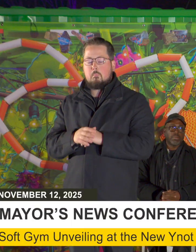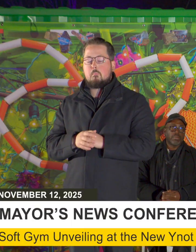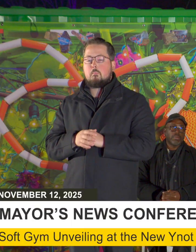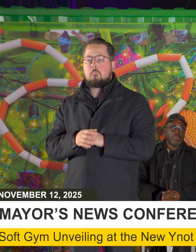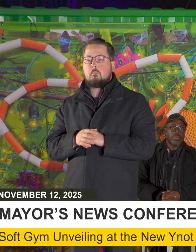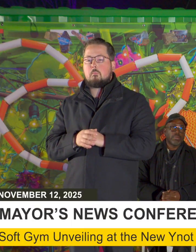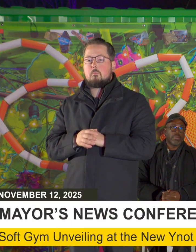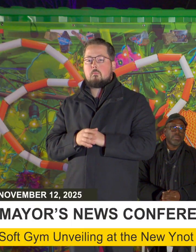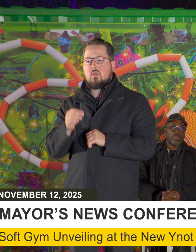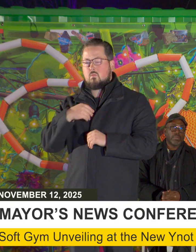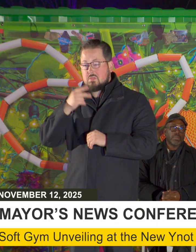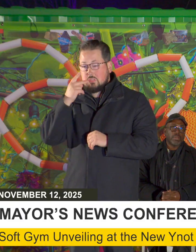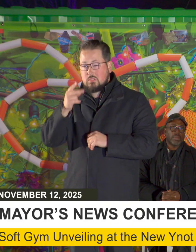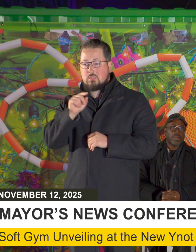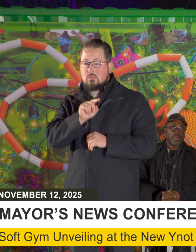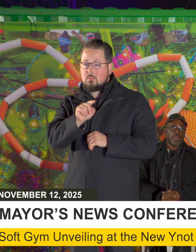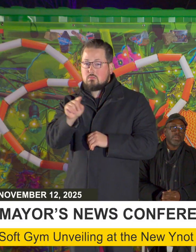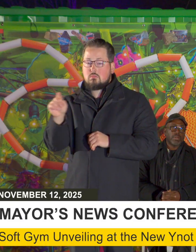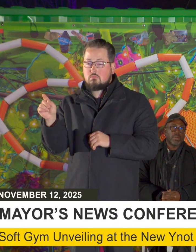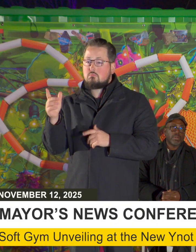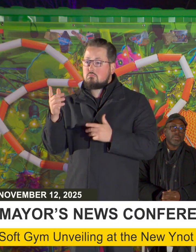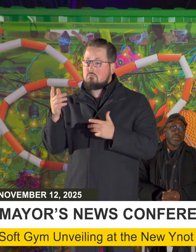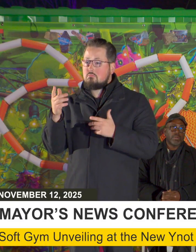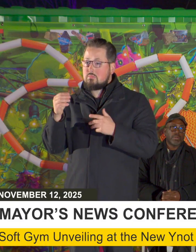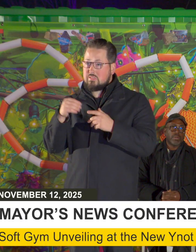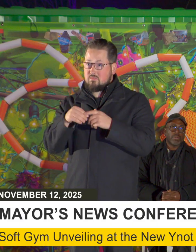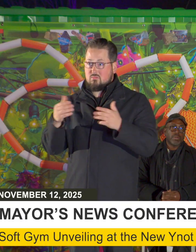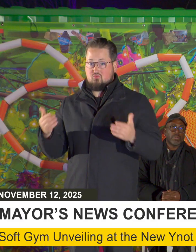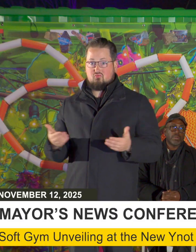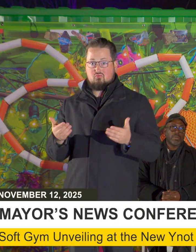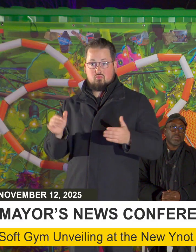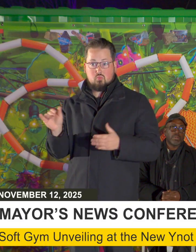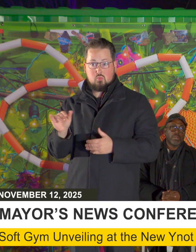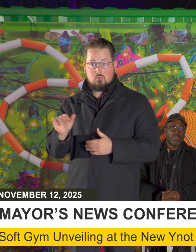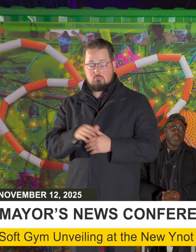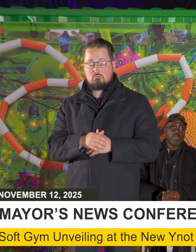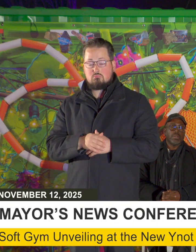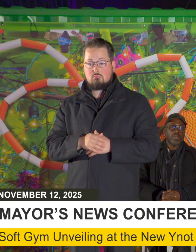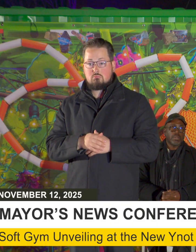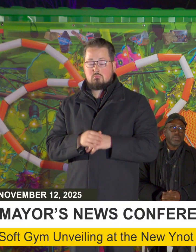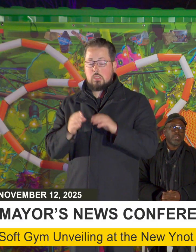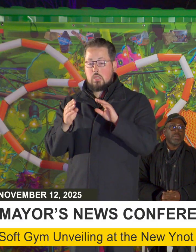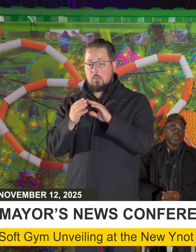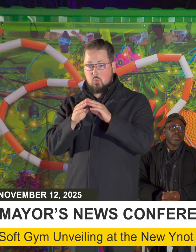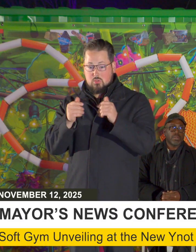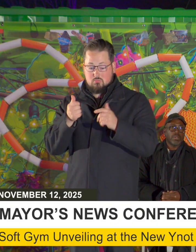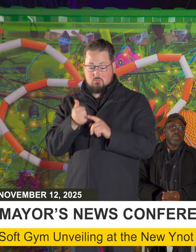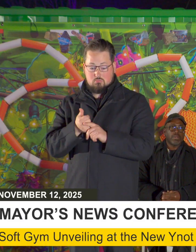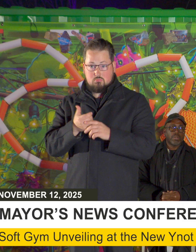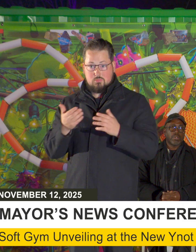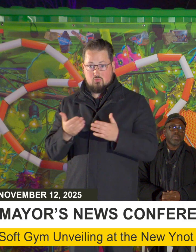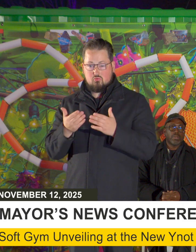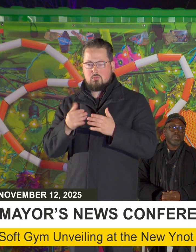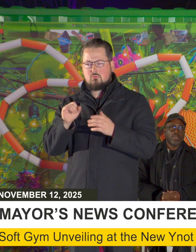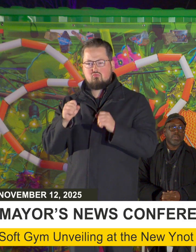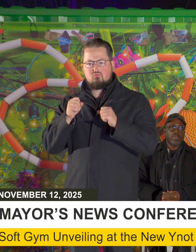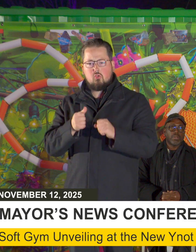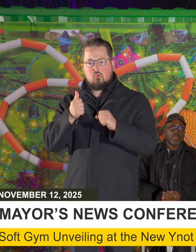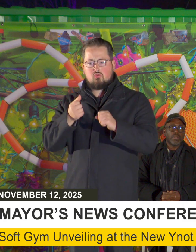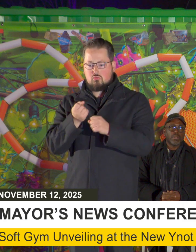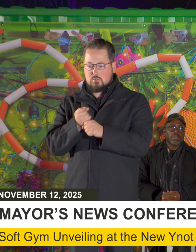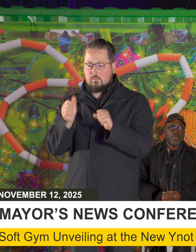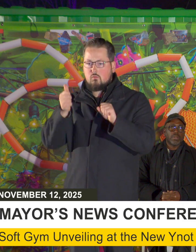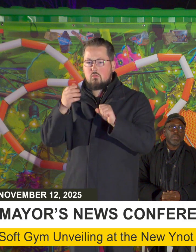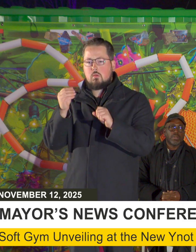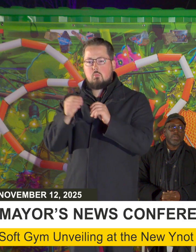we're seeing this in Station North. The community is even stronger, safer,